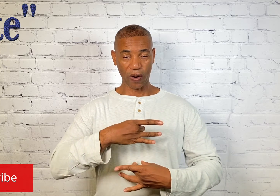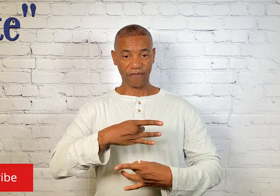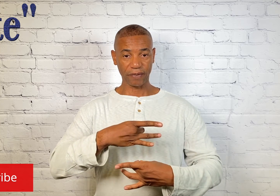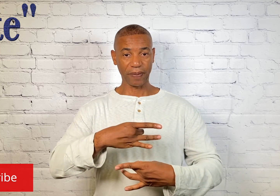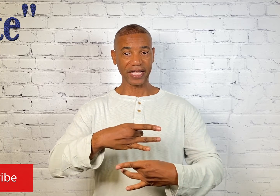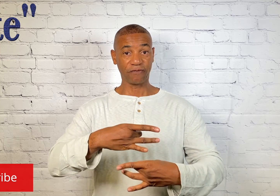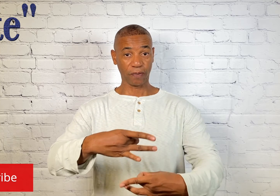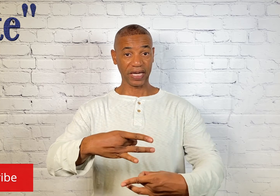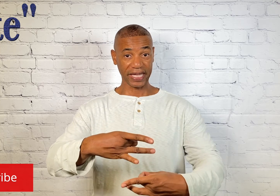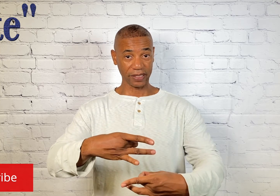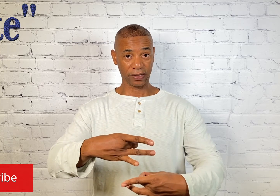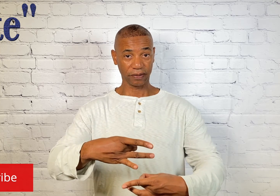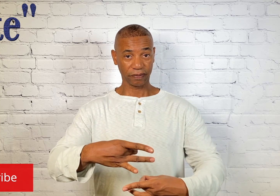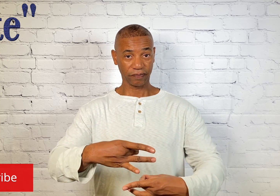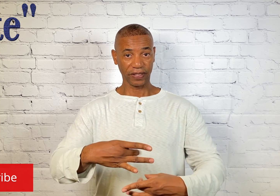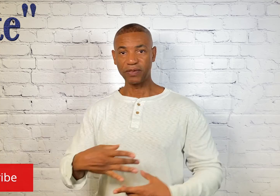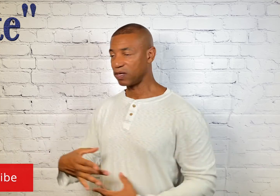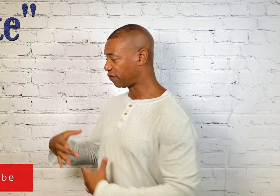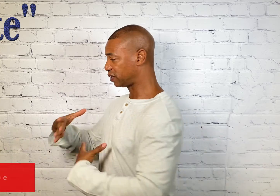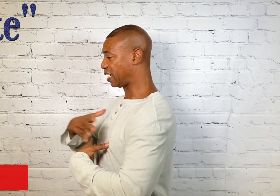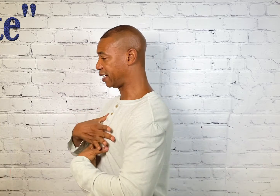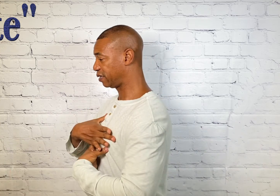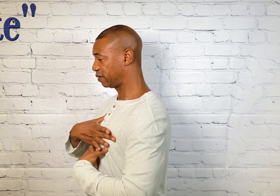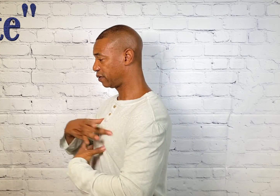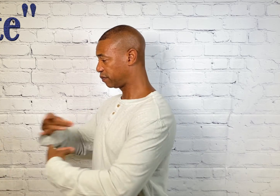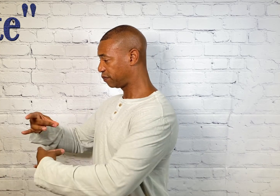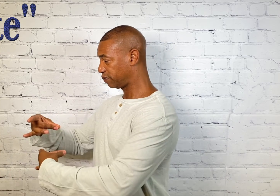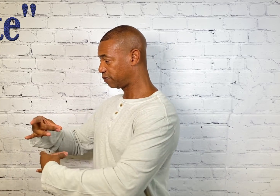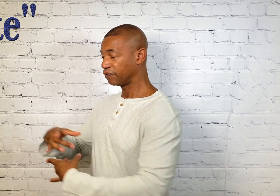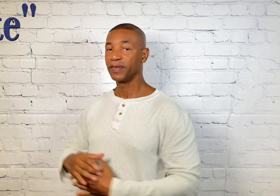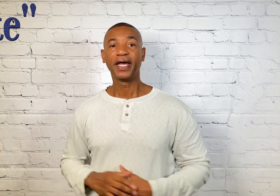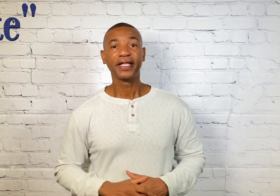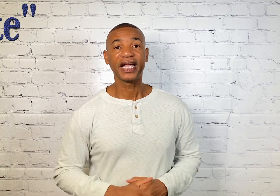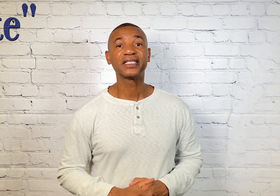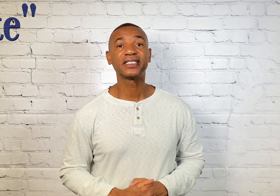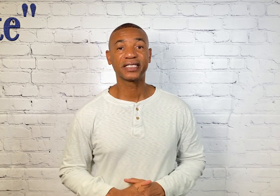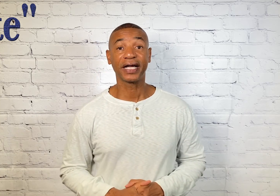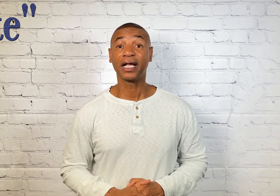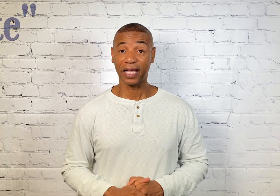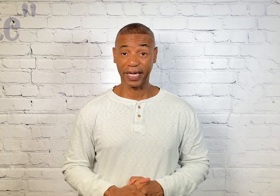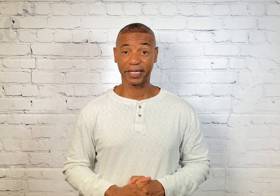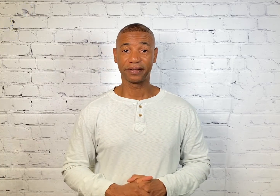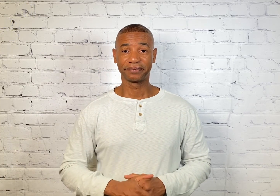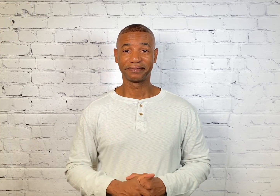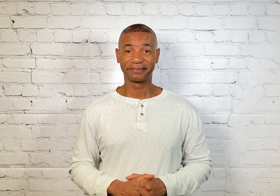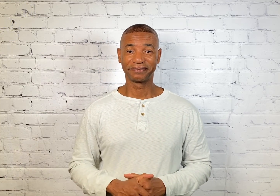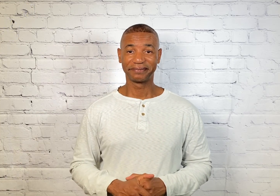from the body, forming an 8. Let me do that from the side. That is the sign like.